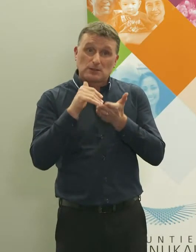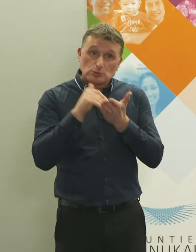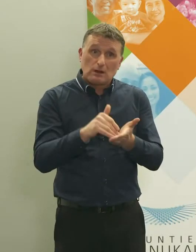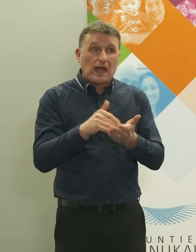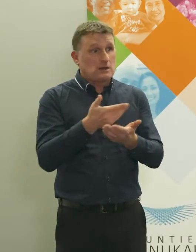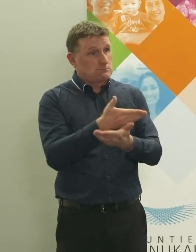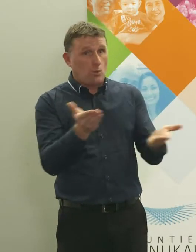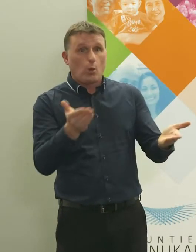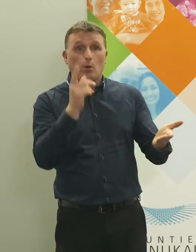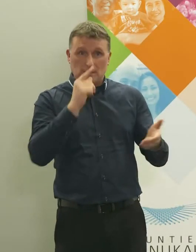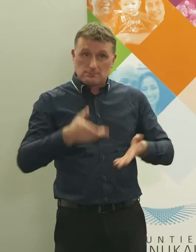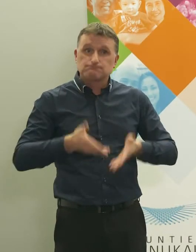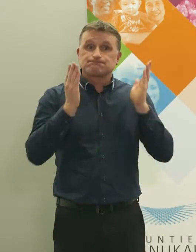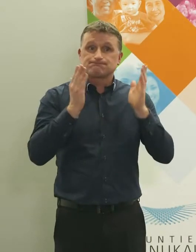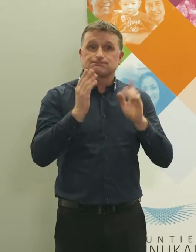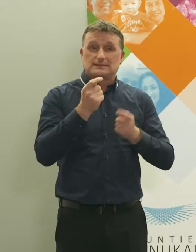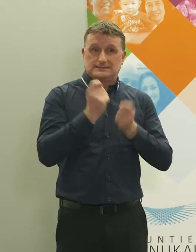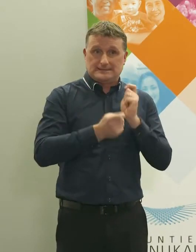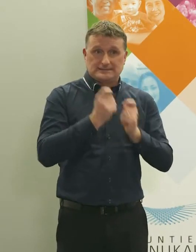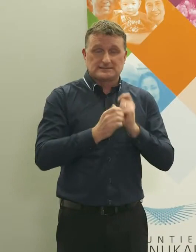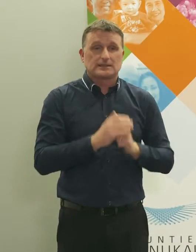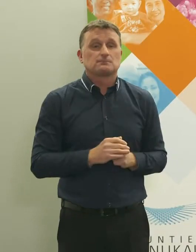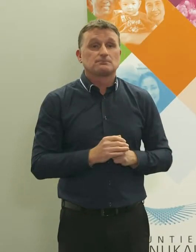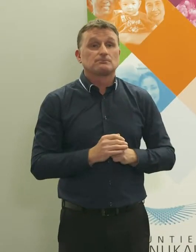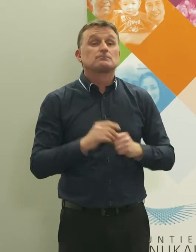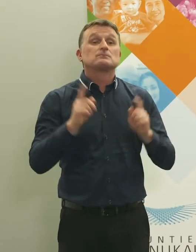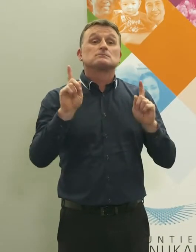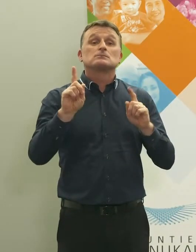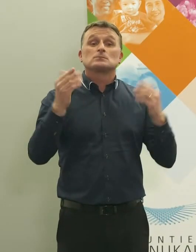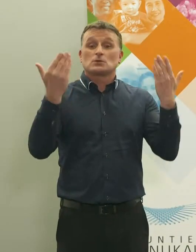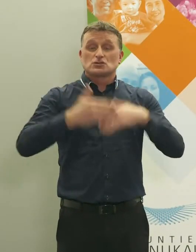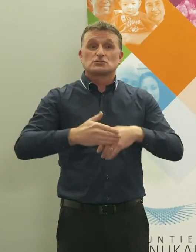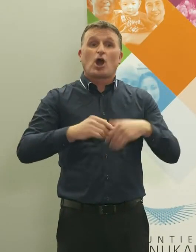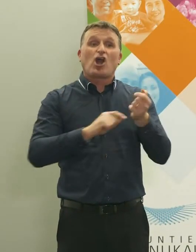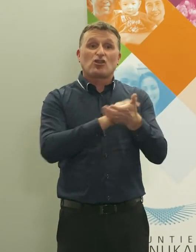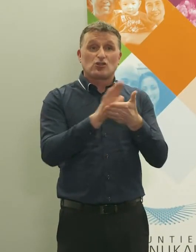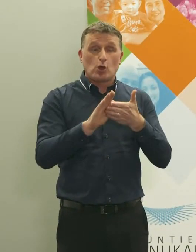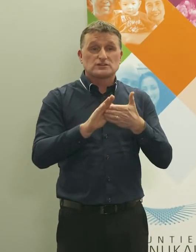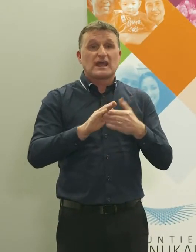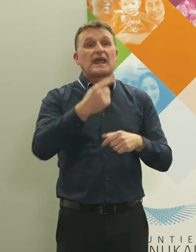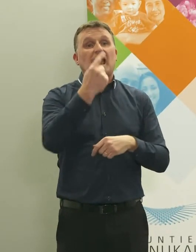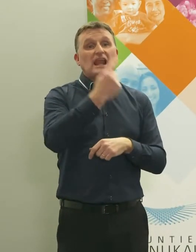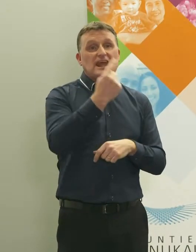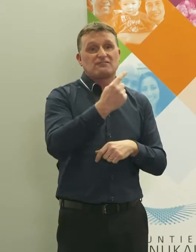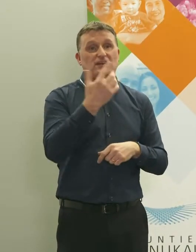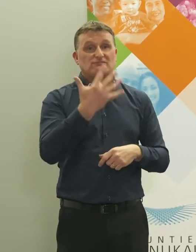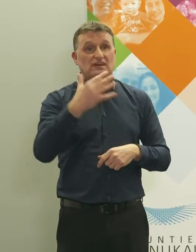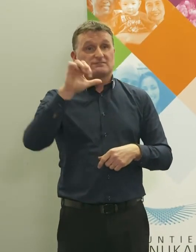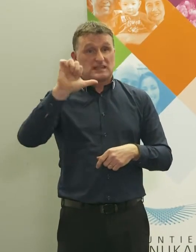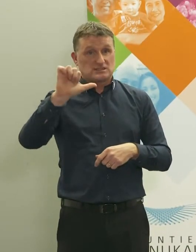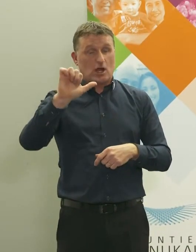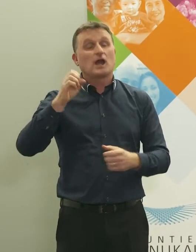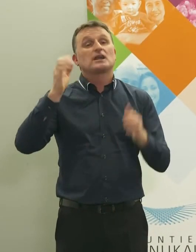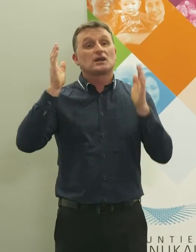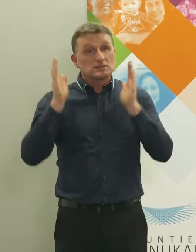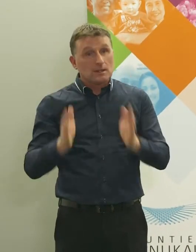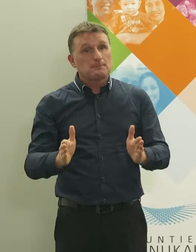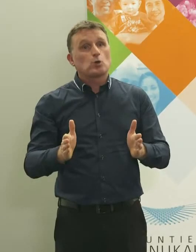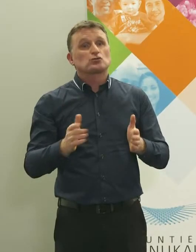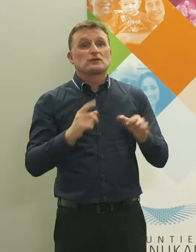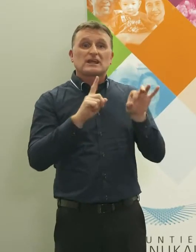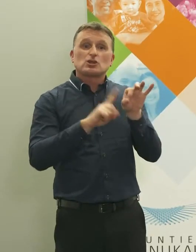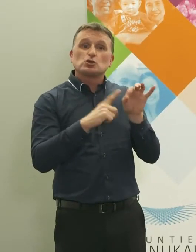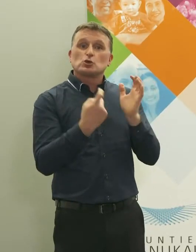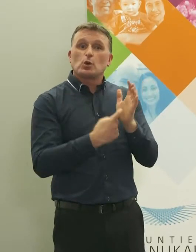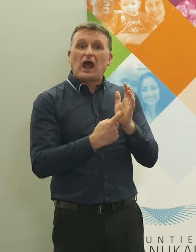effort. From 11:59pm tonight, Thursday, it will become compulsory for the COVID Tracer QR codes to